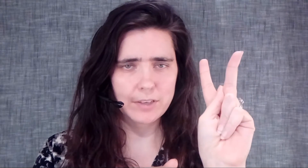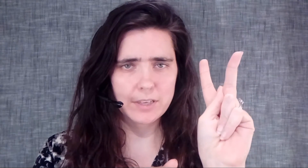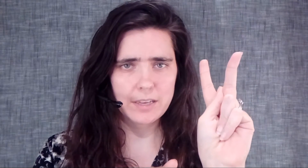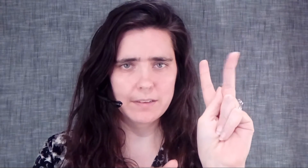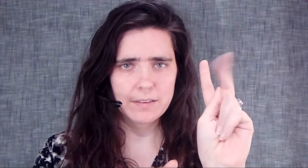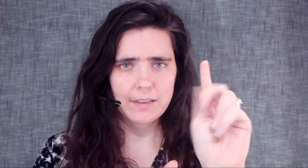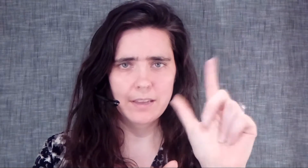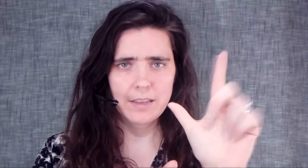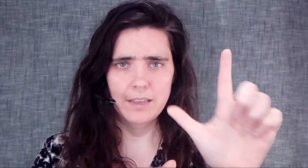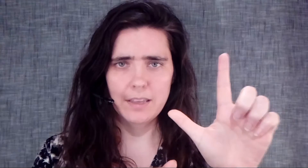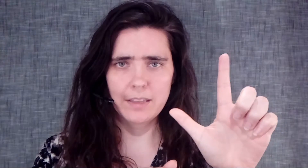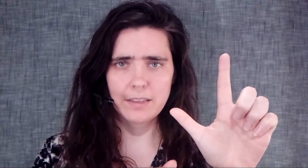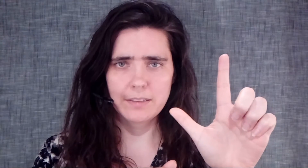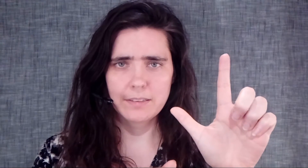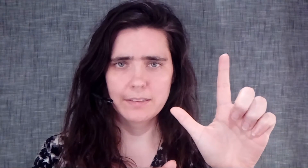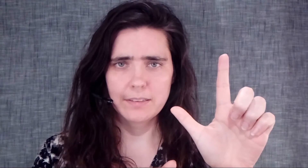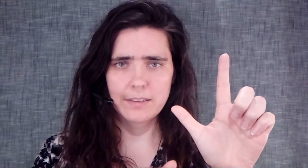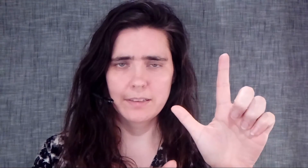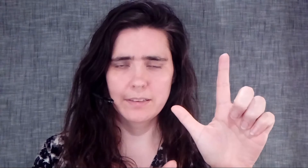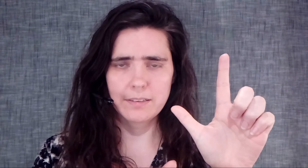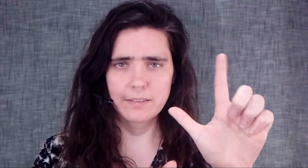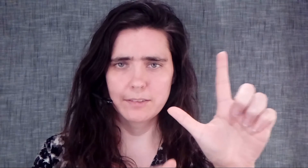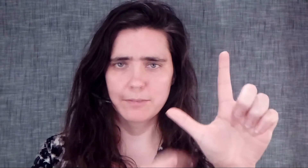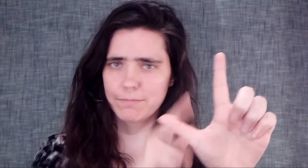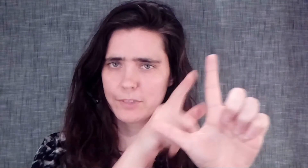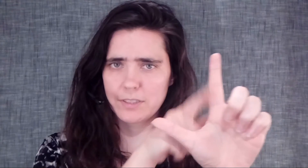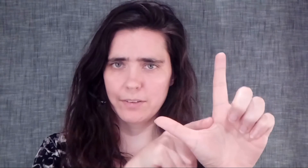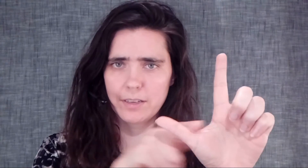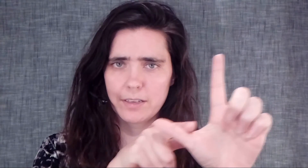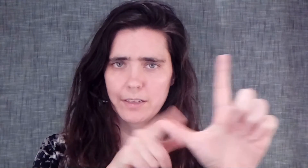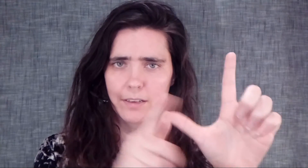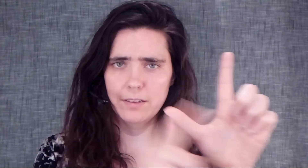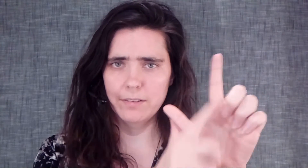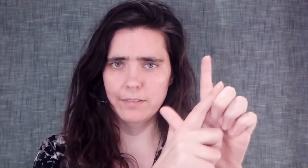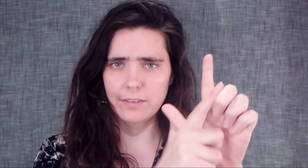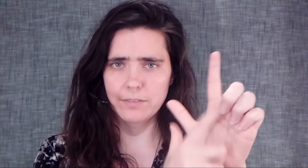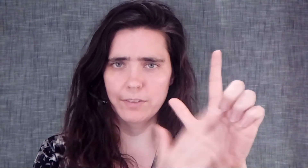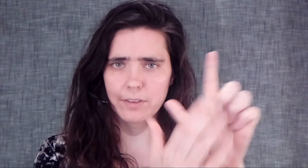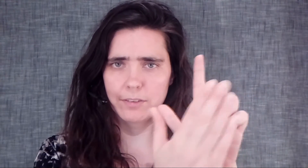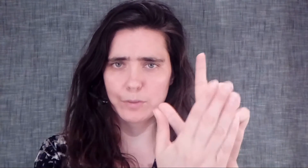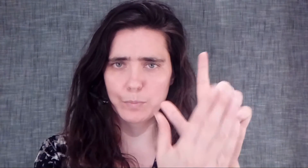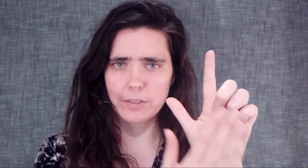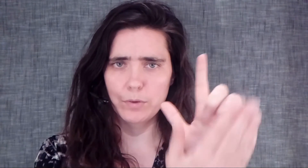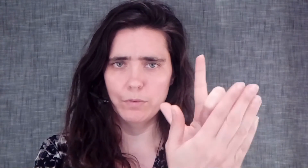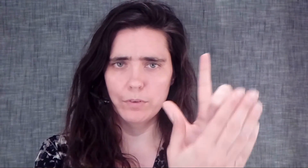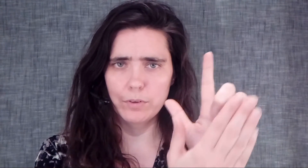K. L is just L like an L, these fingers bent over.